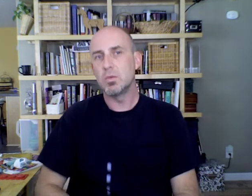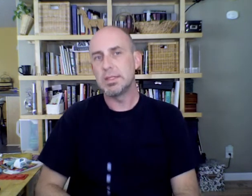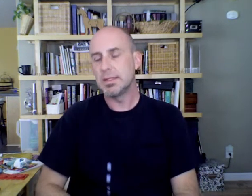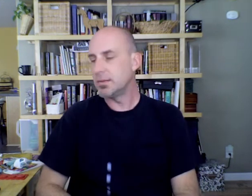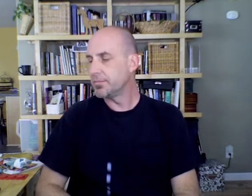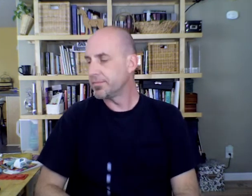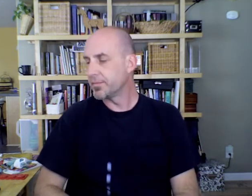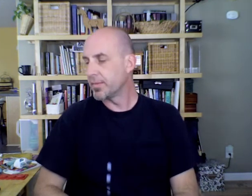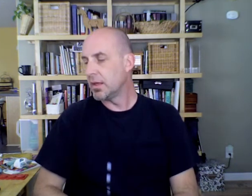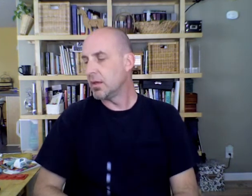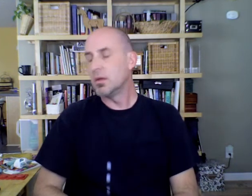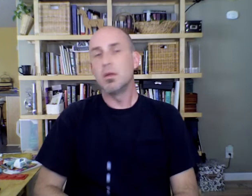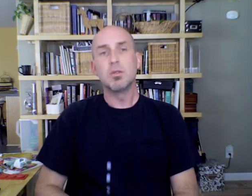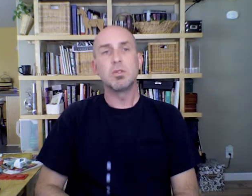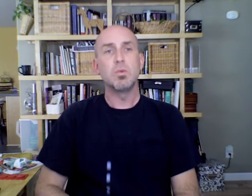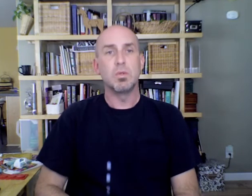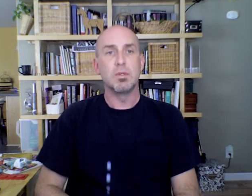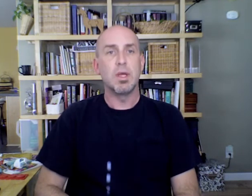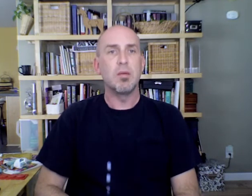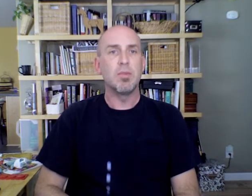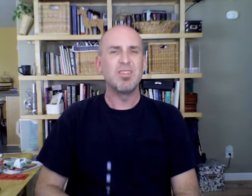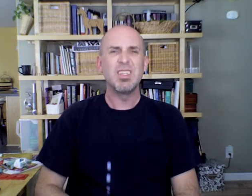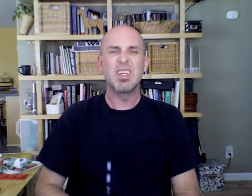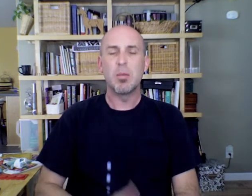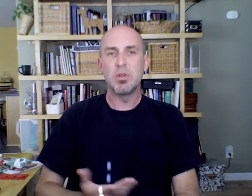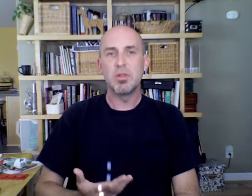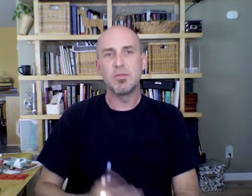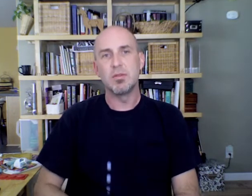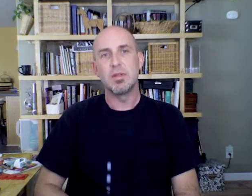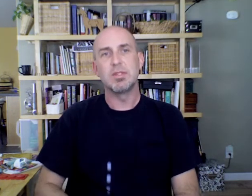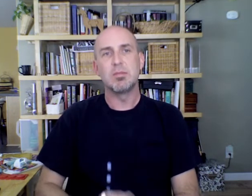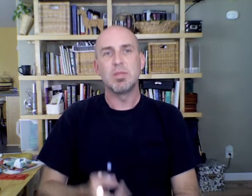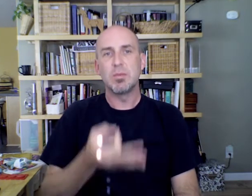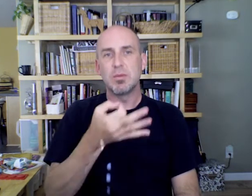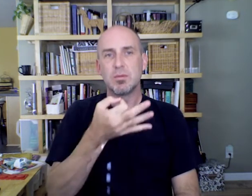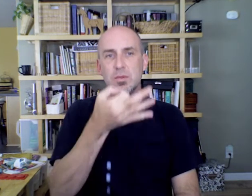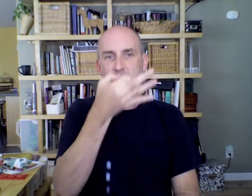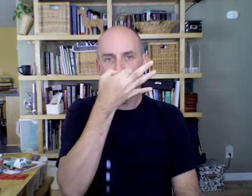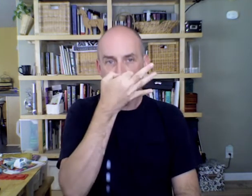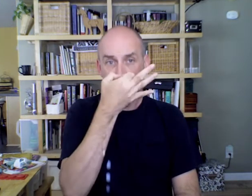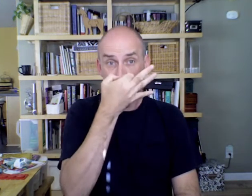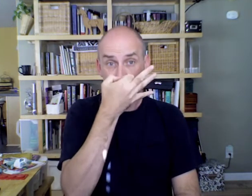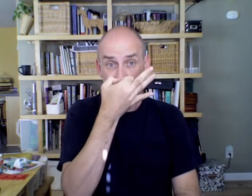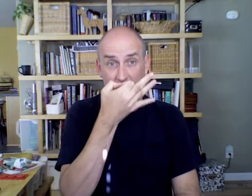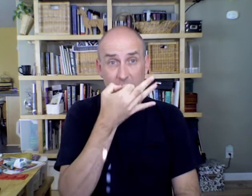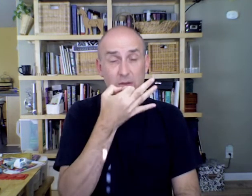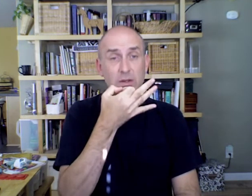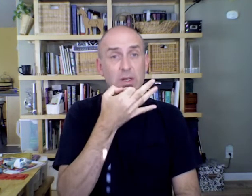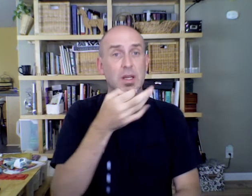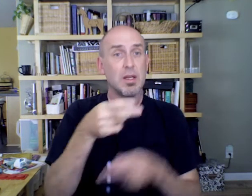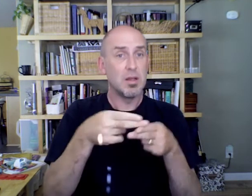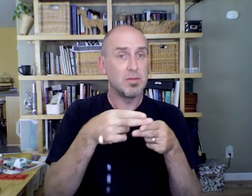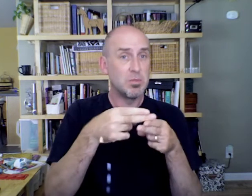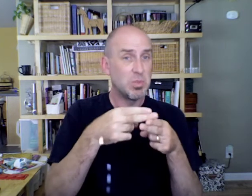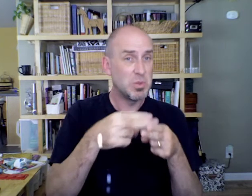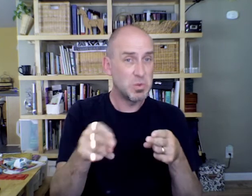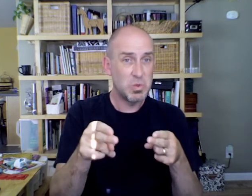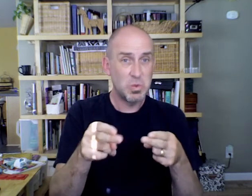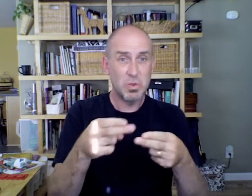recently. Soon. I've seen a couple different. I've seen people do soon here. I've seen people do soon like